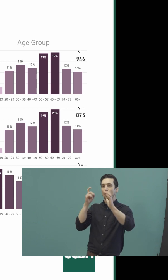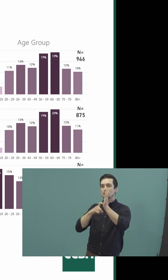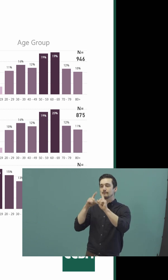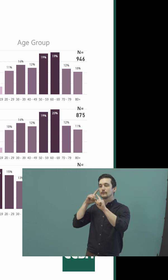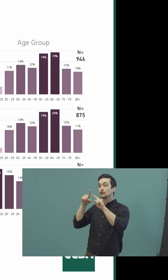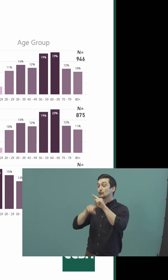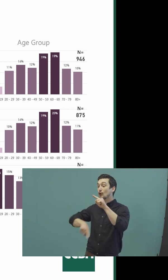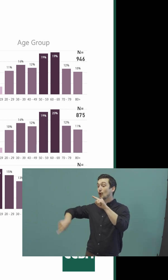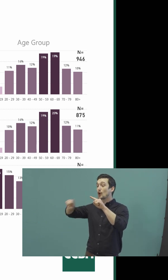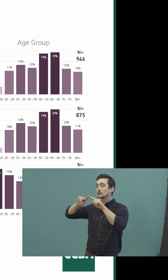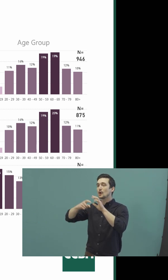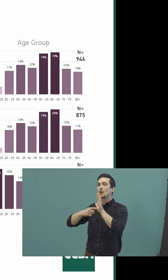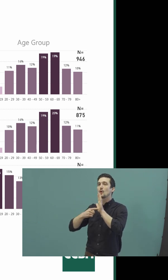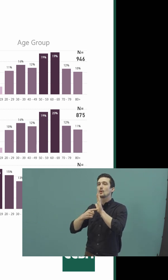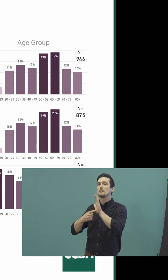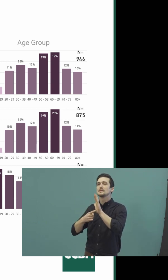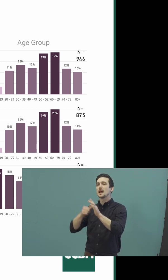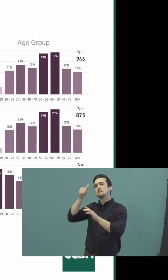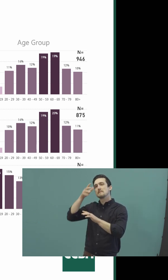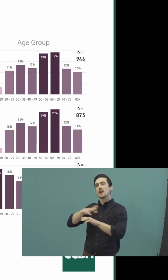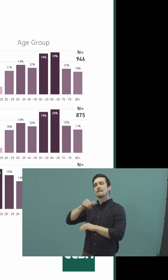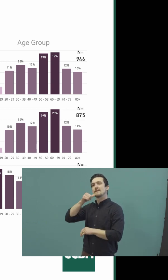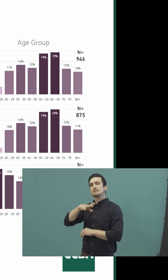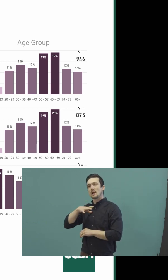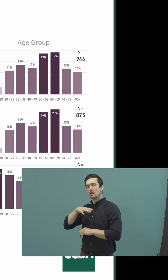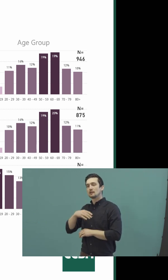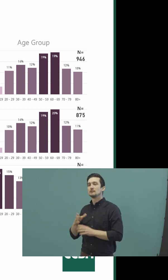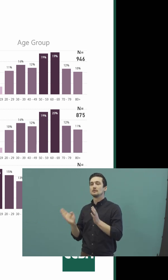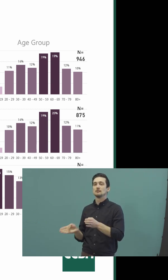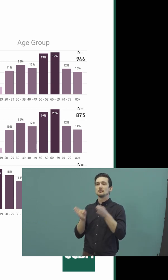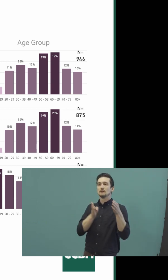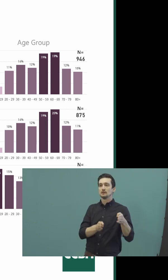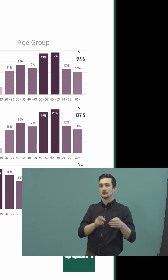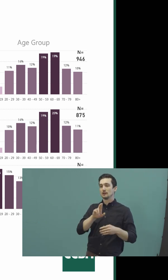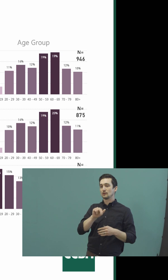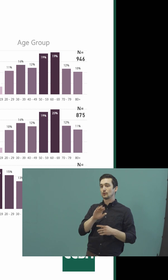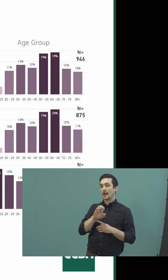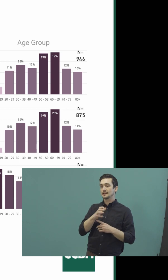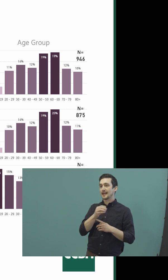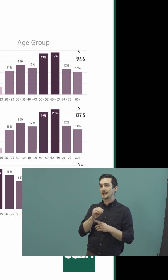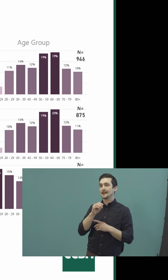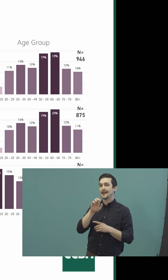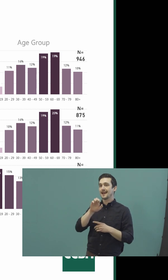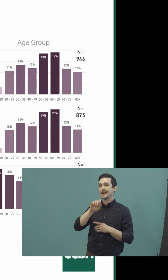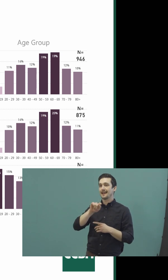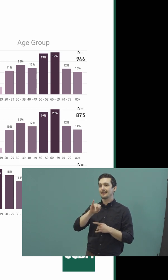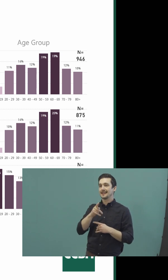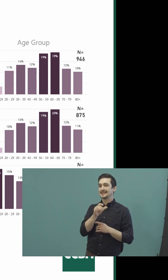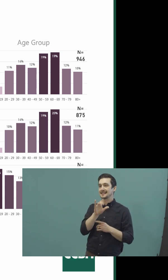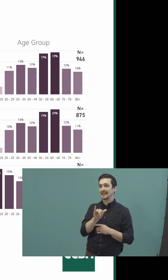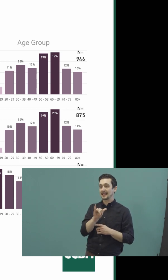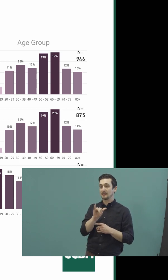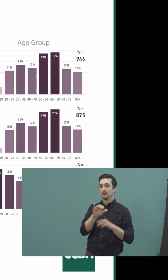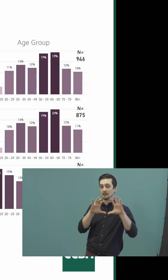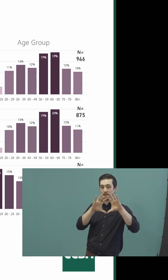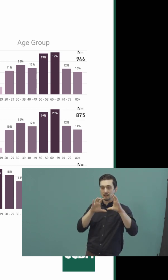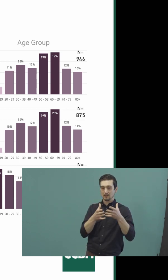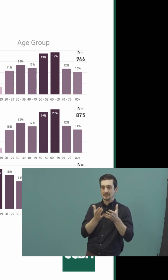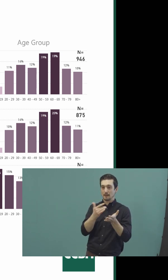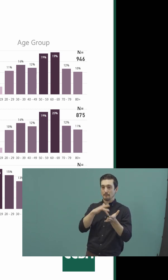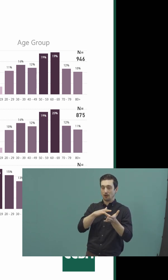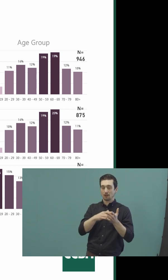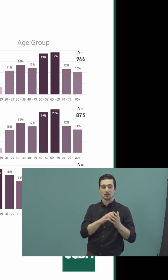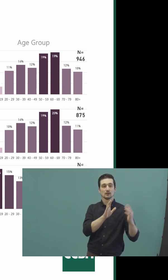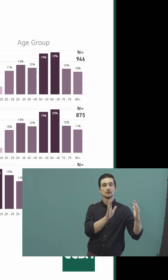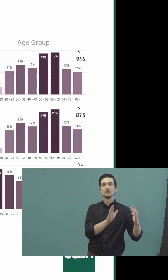sex, and the race and ethnicity data are in the middle, and age distributions